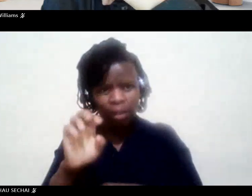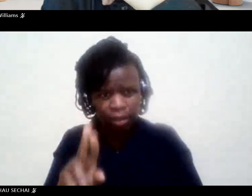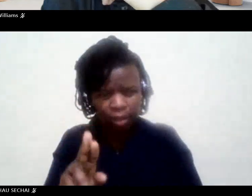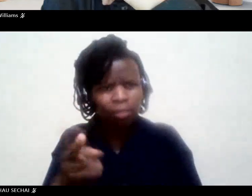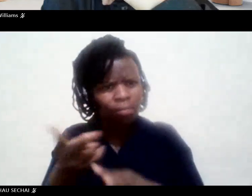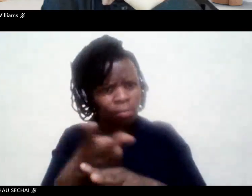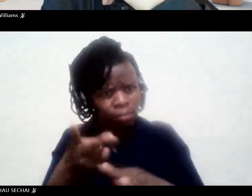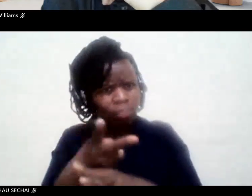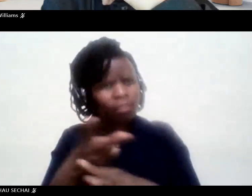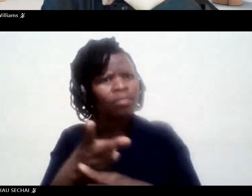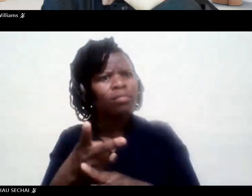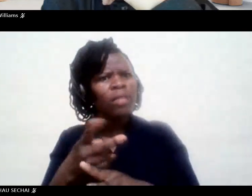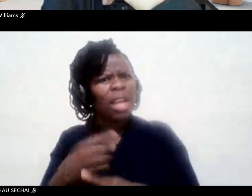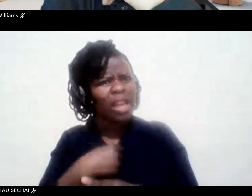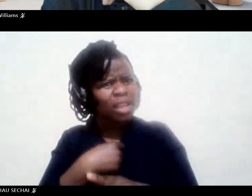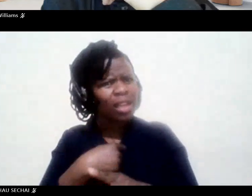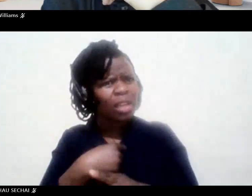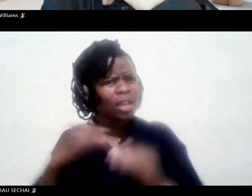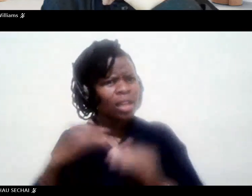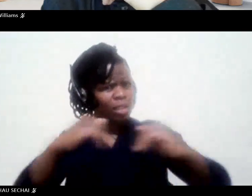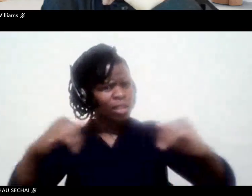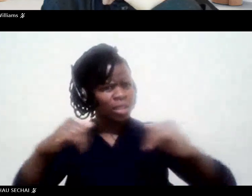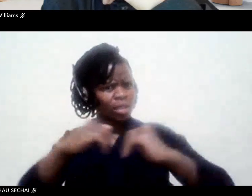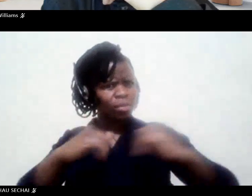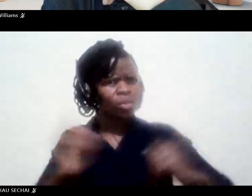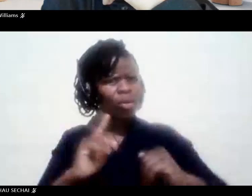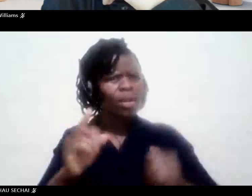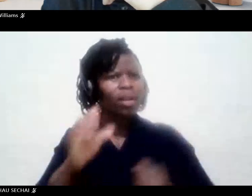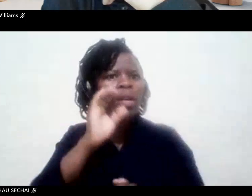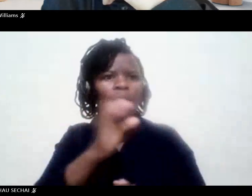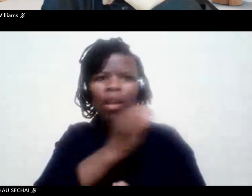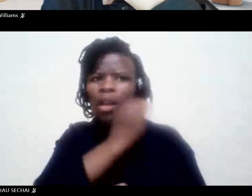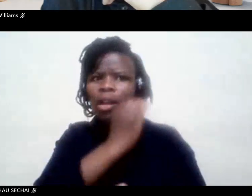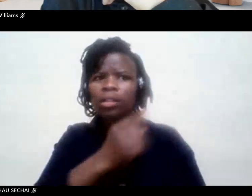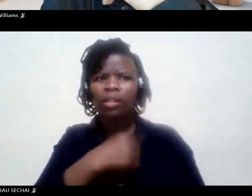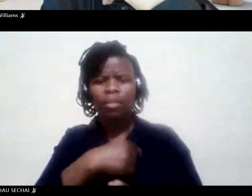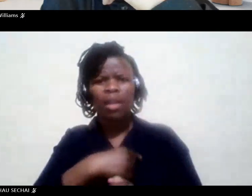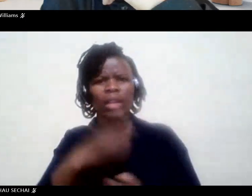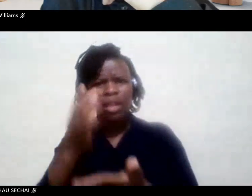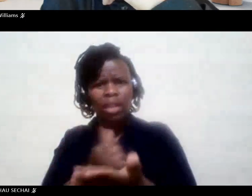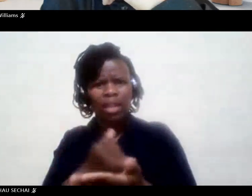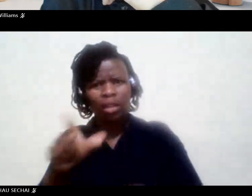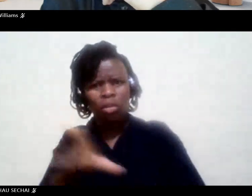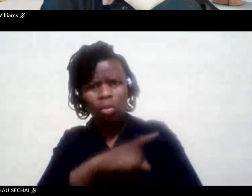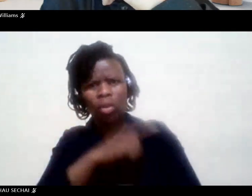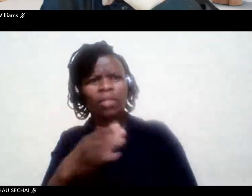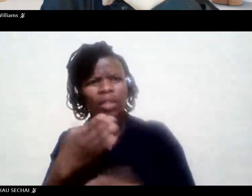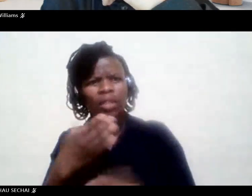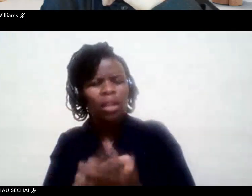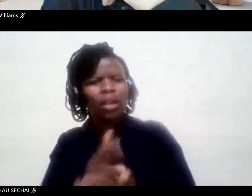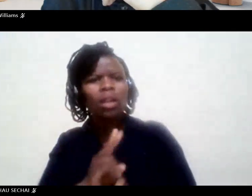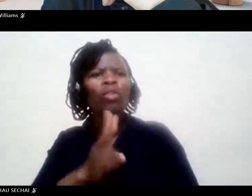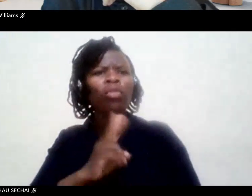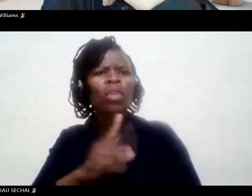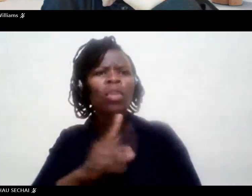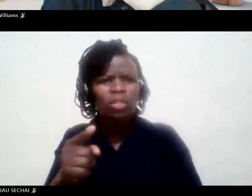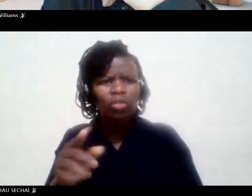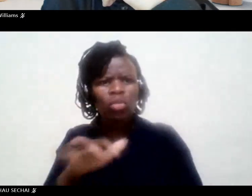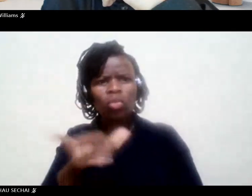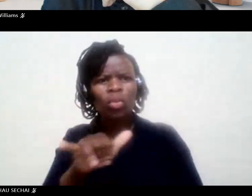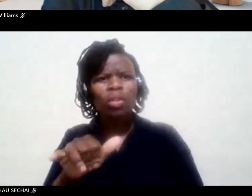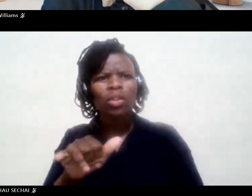cousin had slurred speech. So it takes him a while to be able to voice what he wants to say. But I and the other cousins and